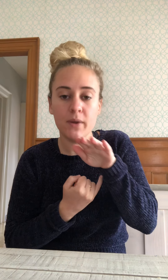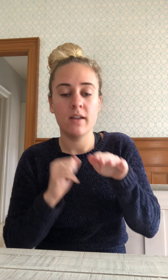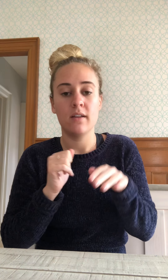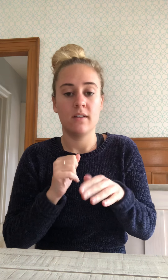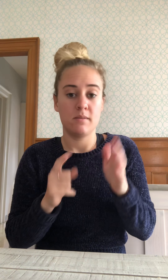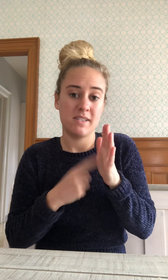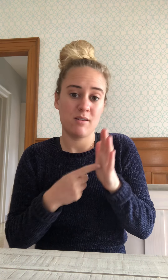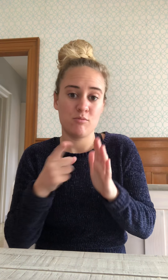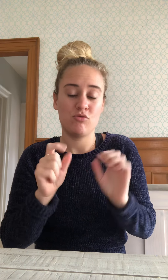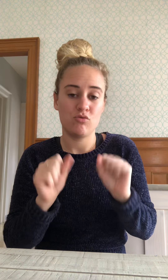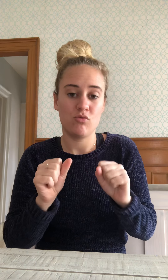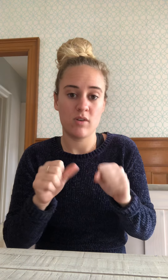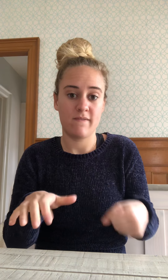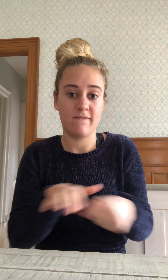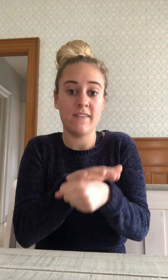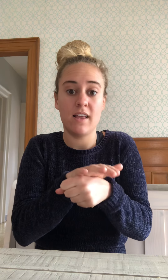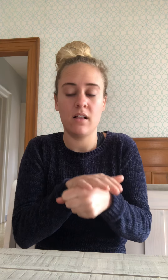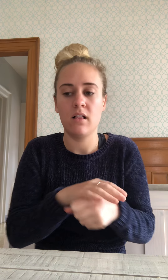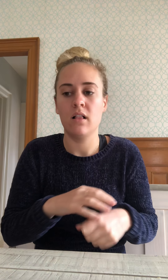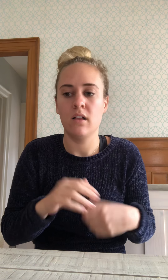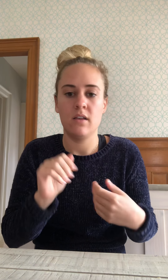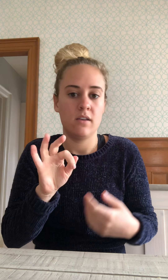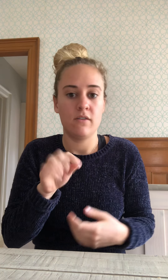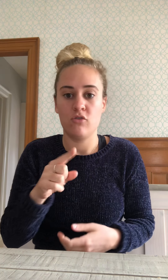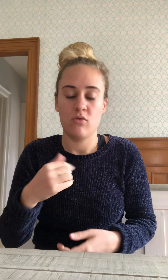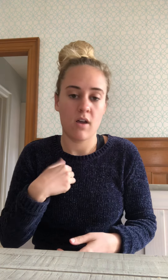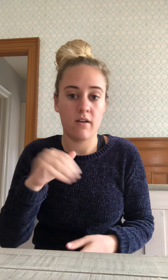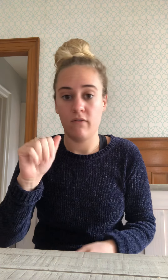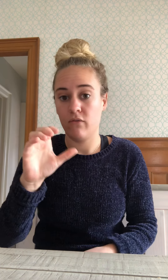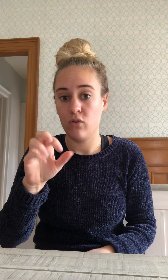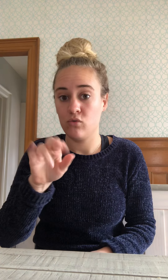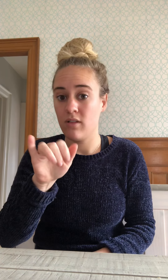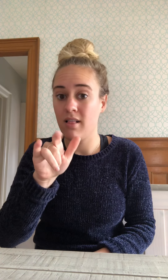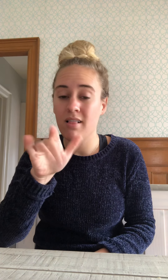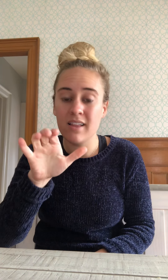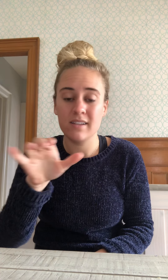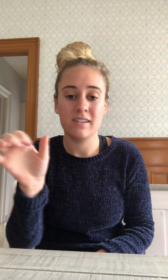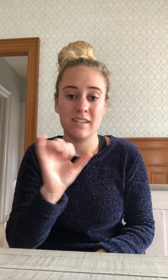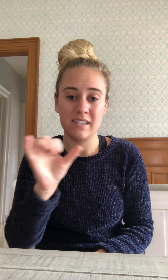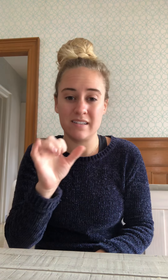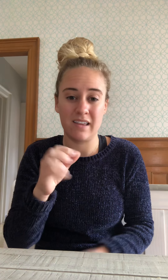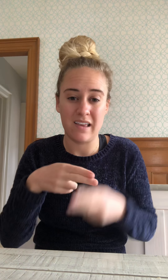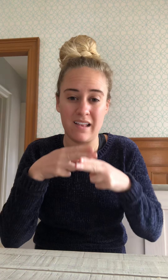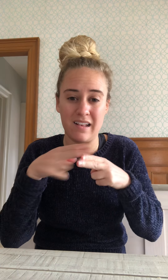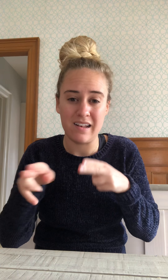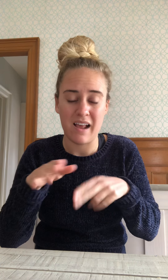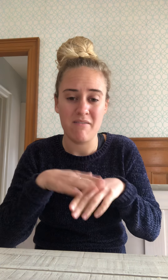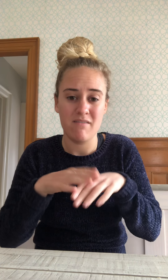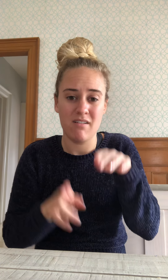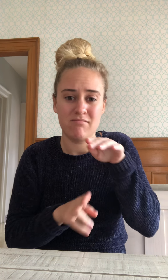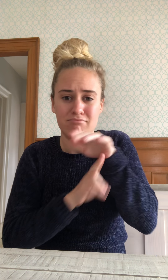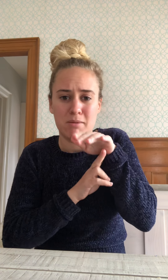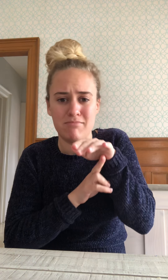you have a sharp edge of acrylic, which is like a knife to the palate, and that doesn't work. So look and see if you can figure